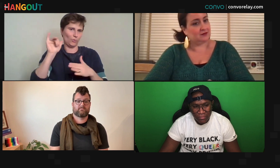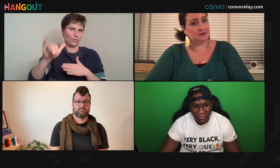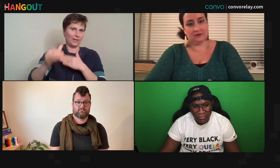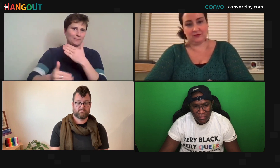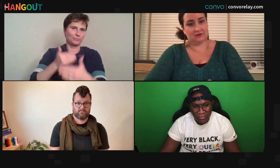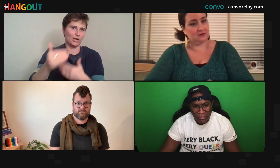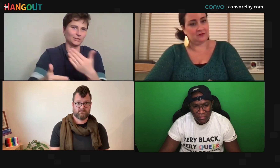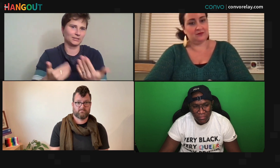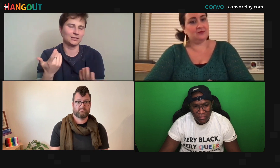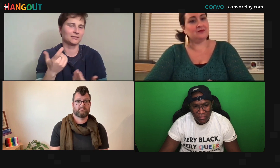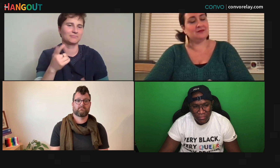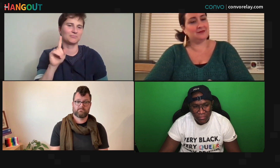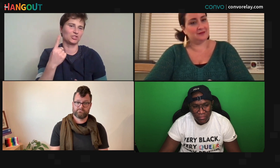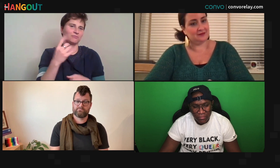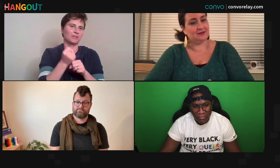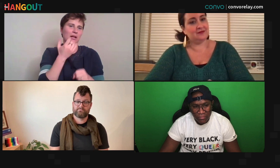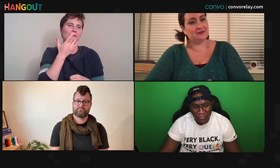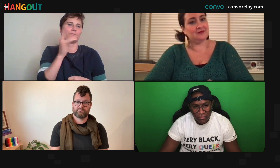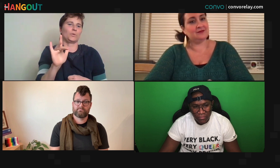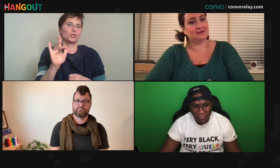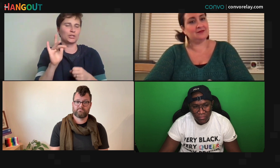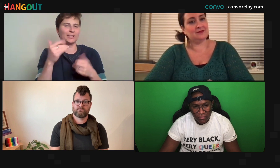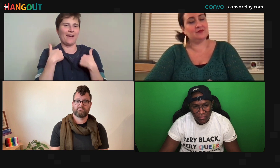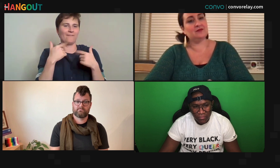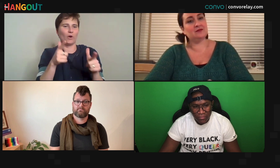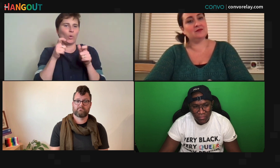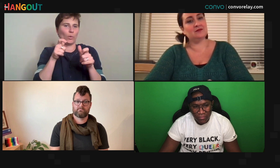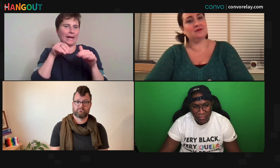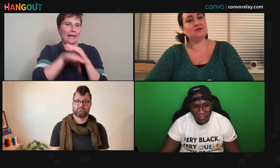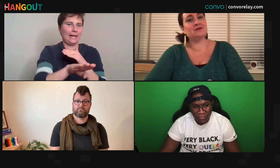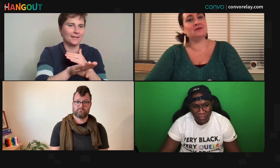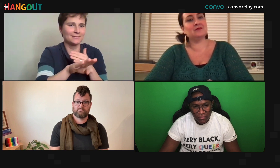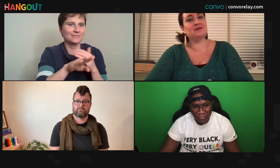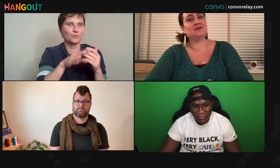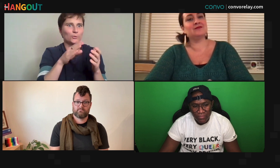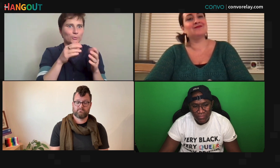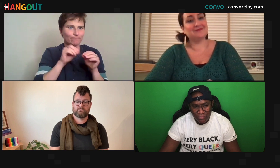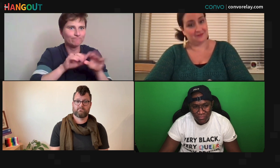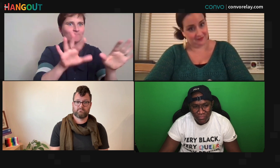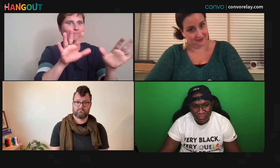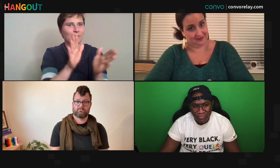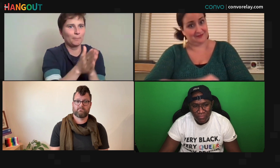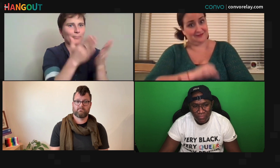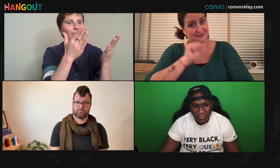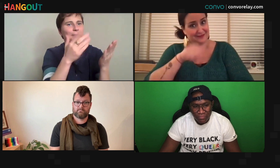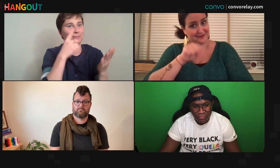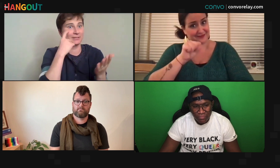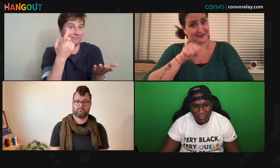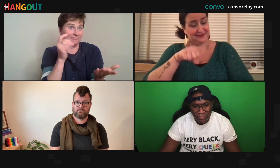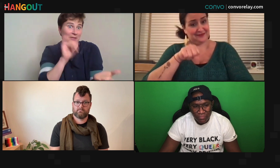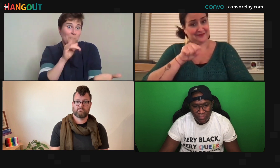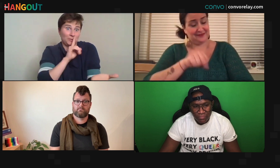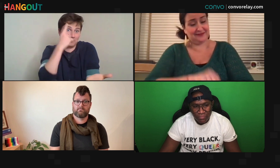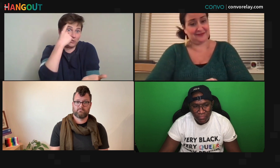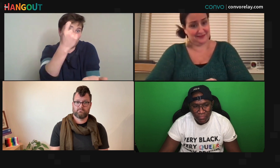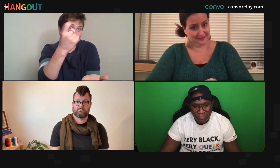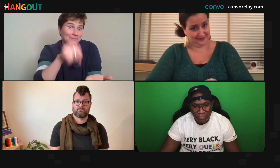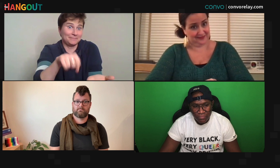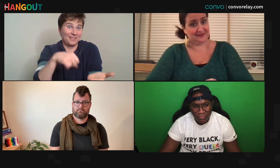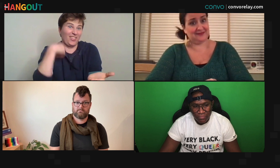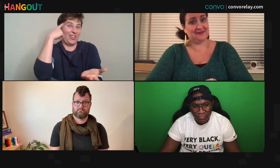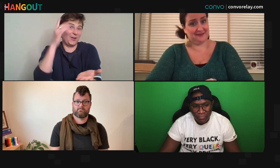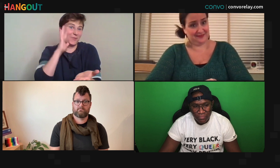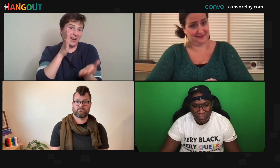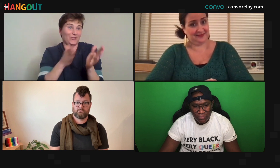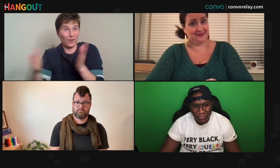you would have an agent to do that. But I didn't know the process at the time. I got fortunate that I had a quick in and I was able to put out a